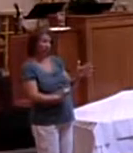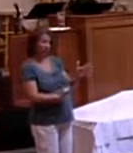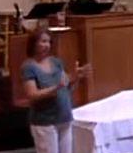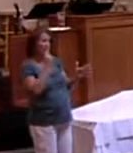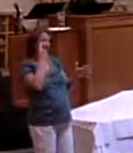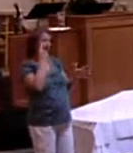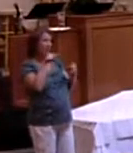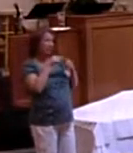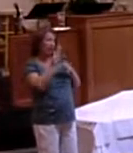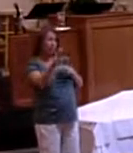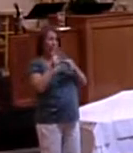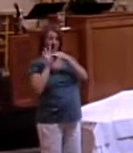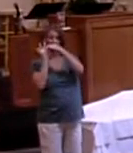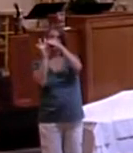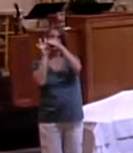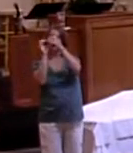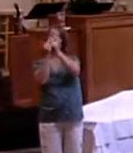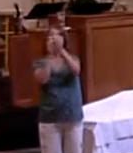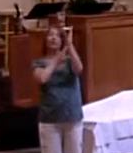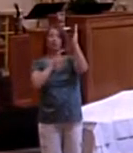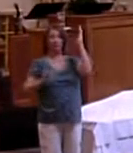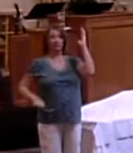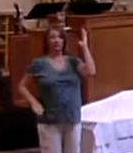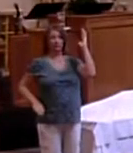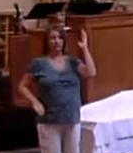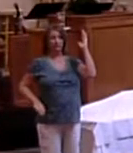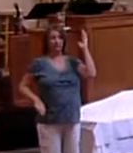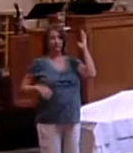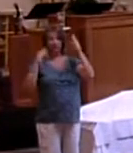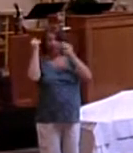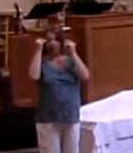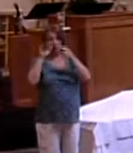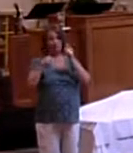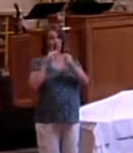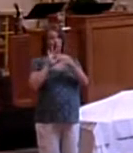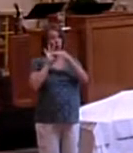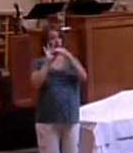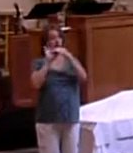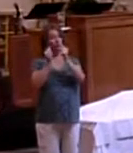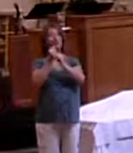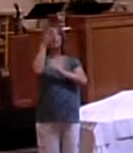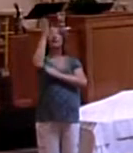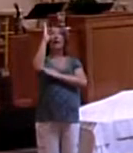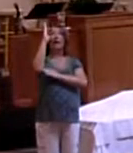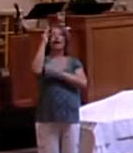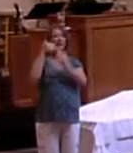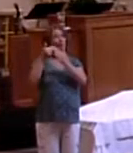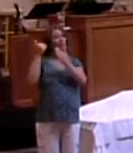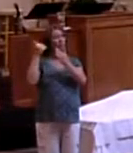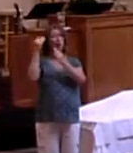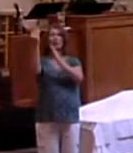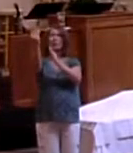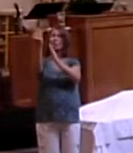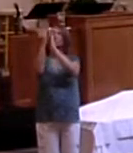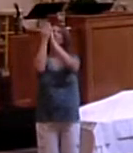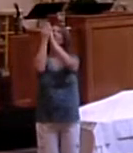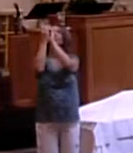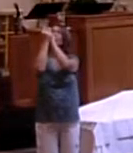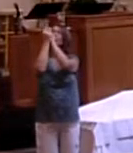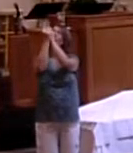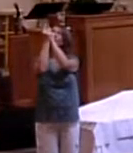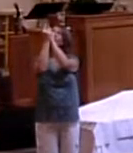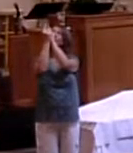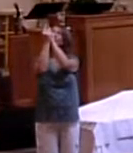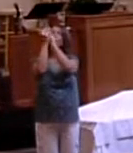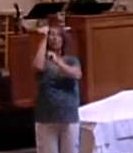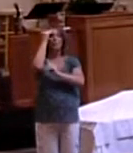with Christ. I want you to think about your relationship with God and how close you used to be. How close you used to be and used to know His